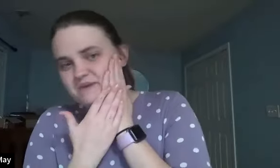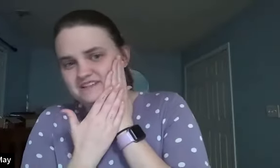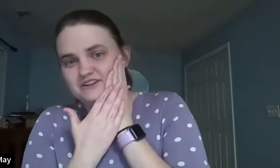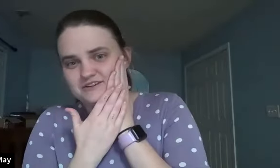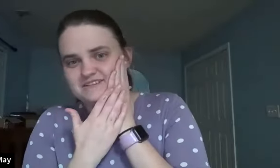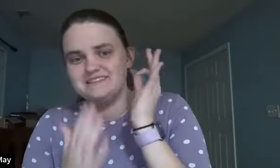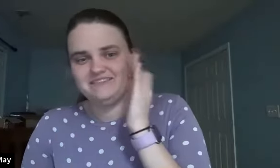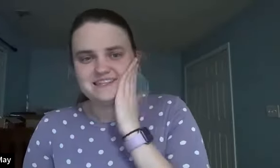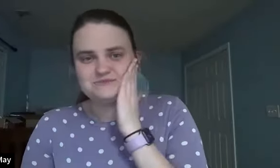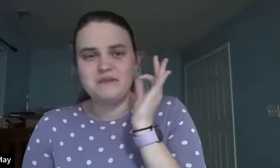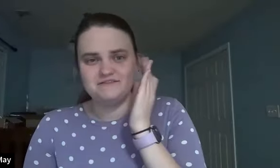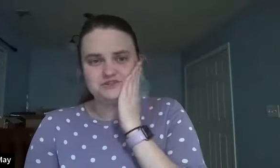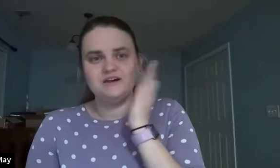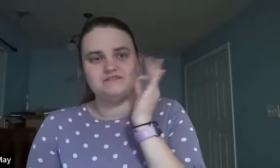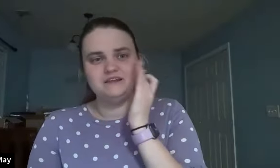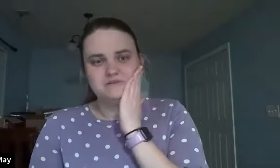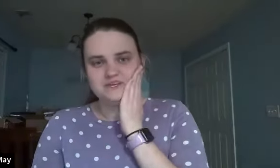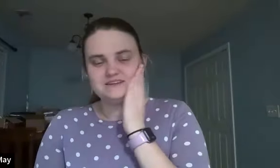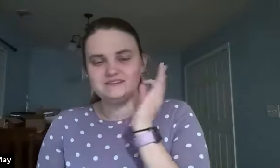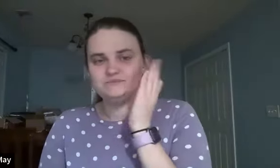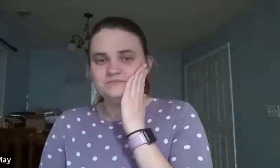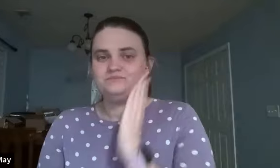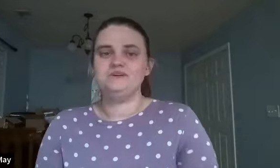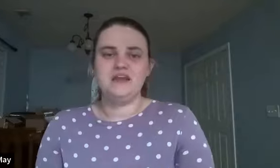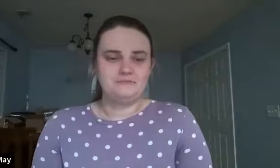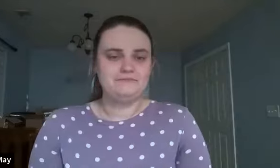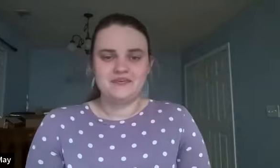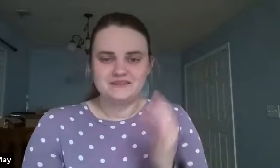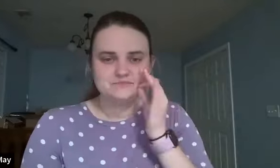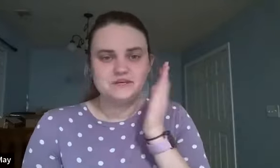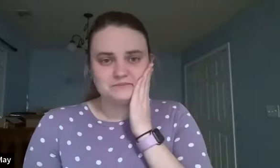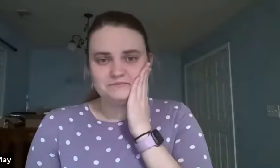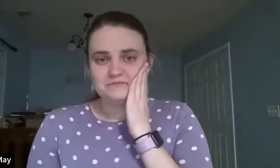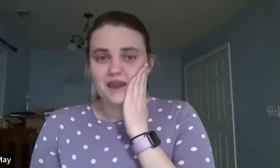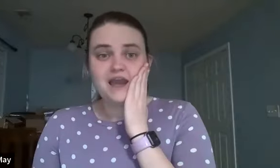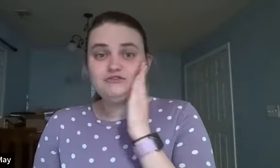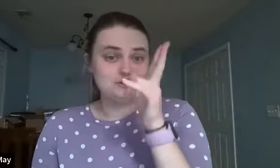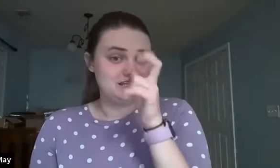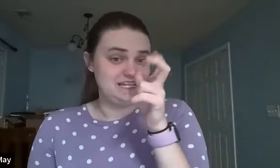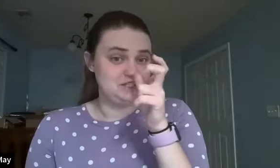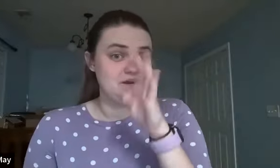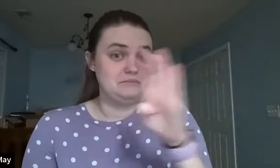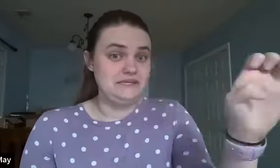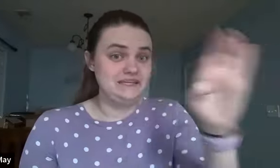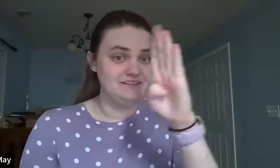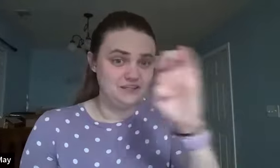it because it hurts. Like that's what my visual of like the bee is. But yeah, that's B. I've learned it's just bug, B. Like you